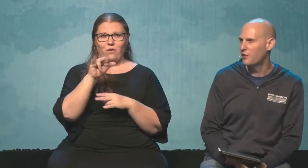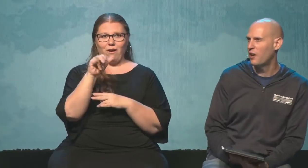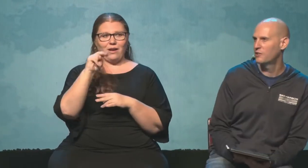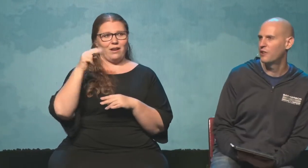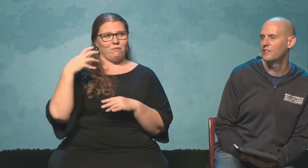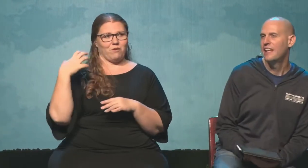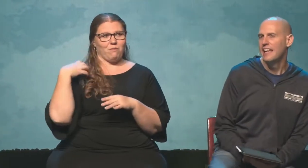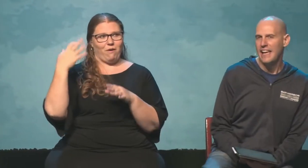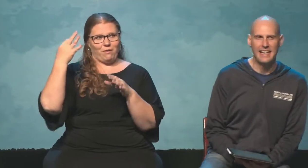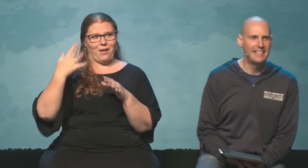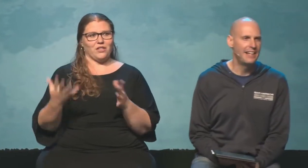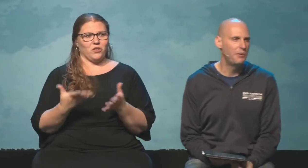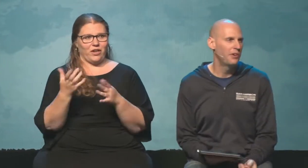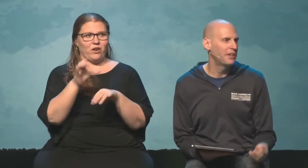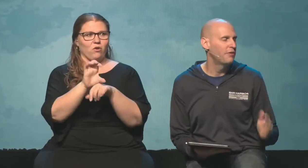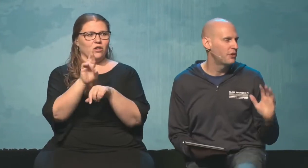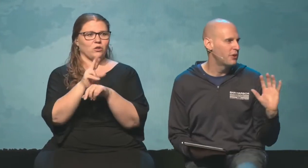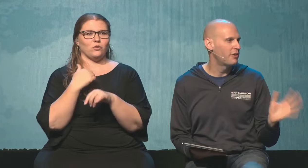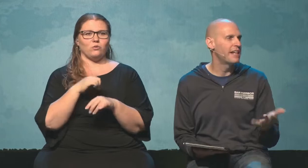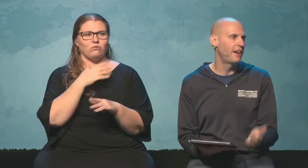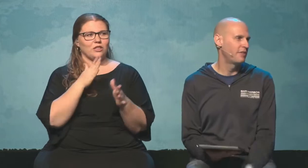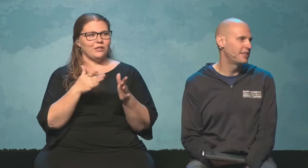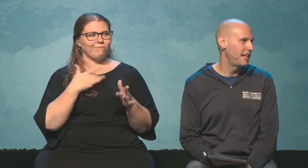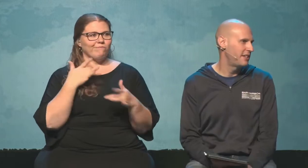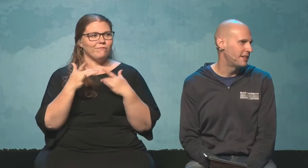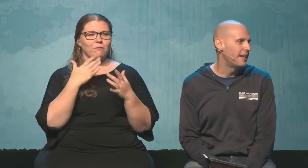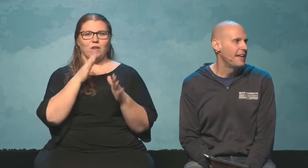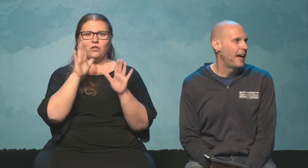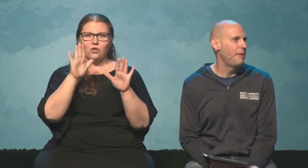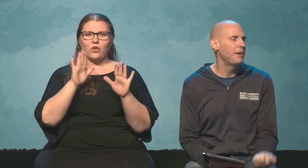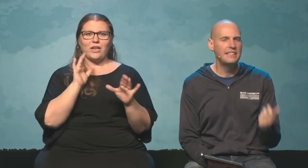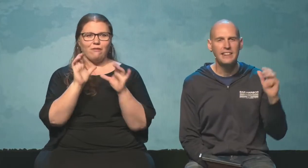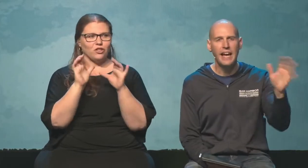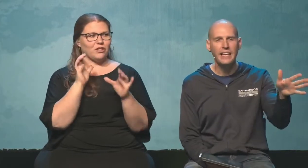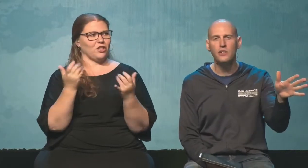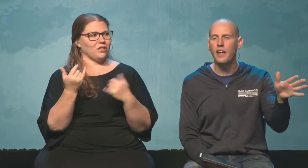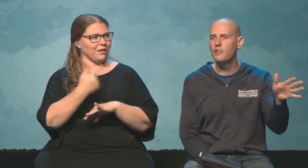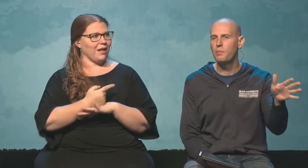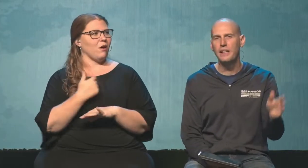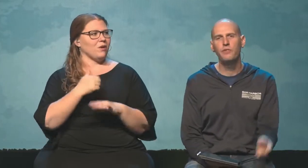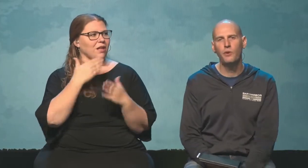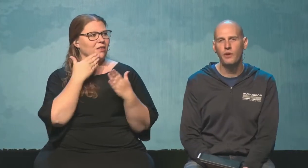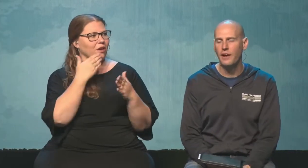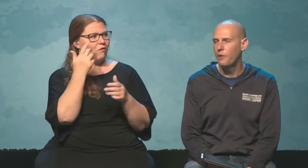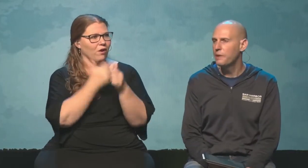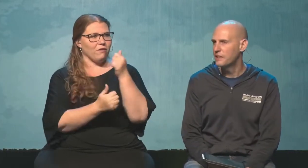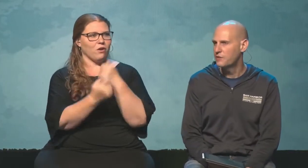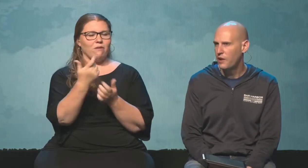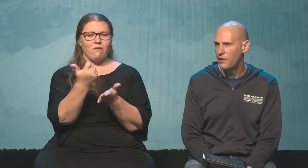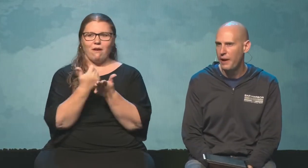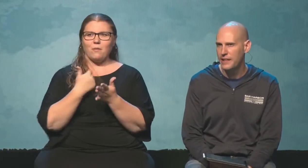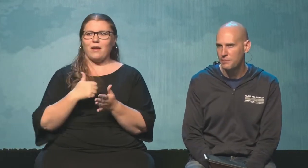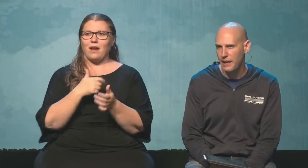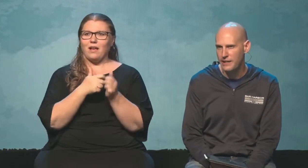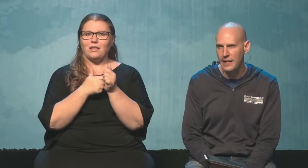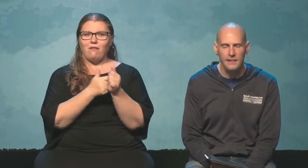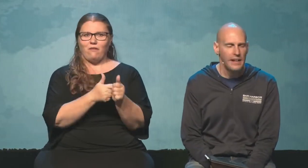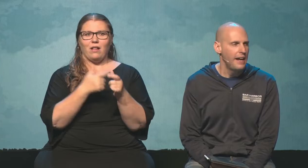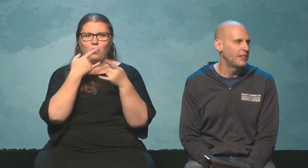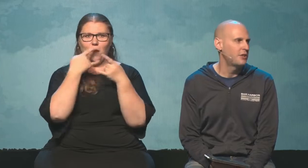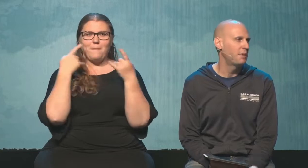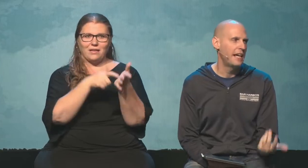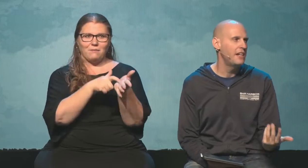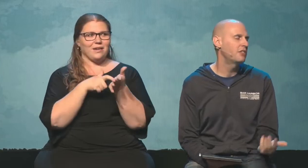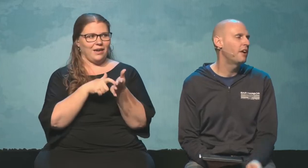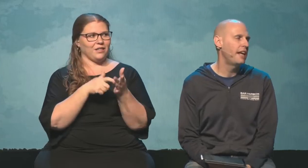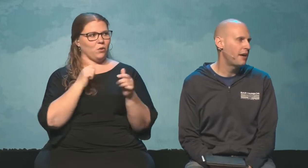here at Crossroads, and we're looking forward to a great conversation. I want to say thank you to everybody for helping us follow the mask mandate.